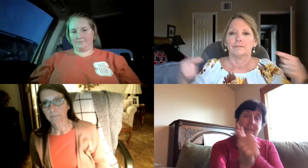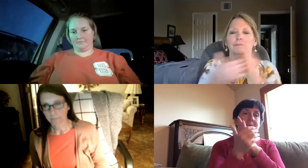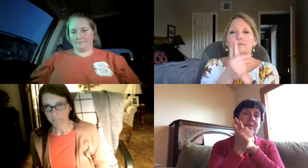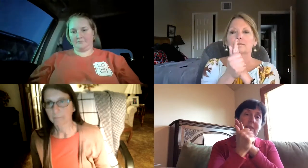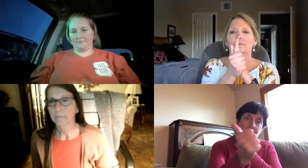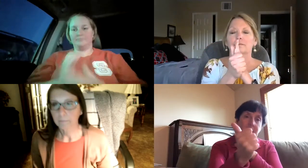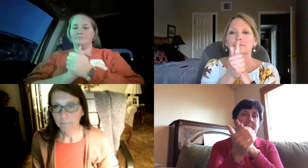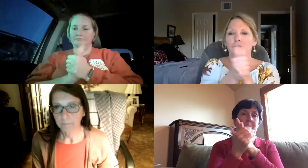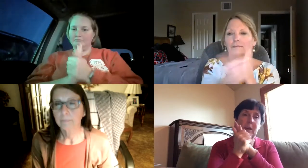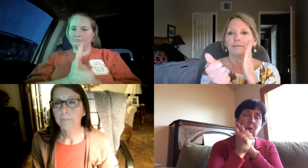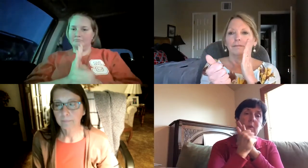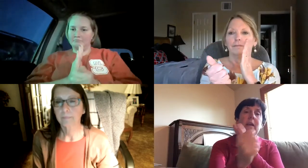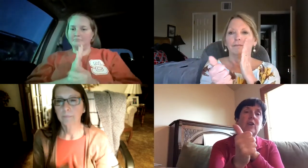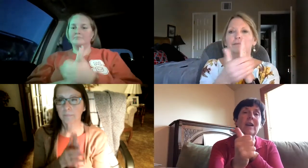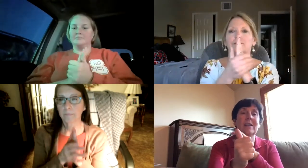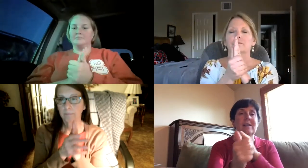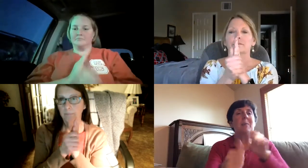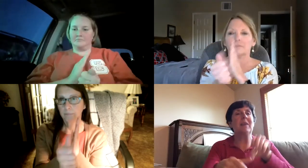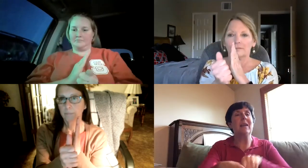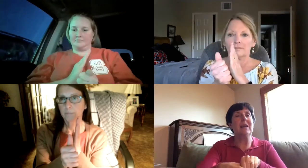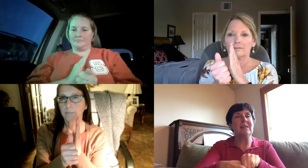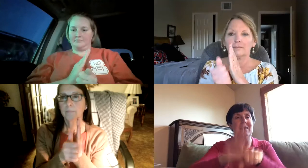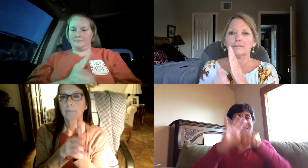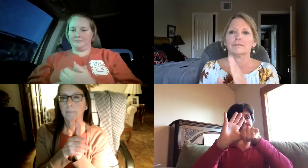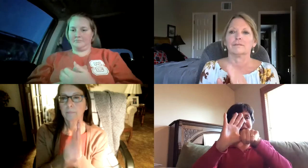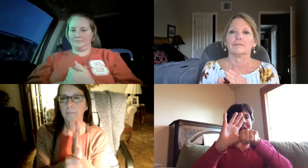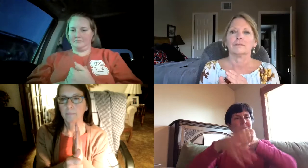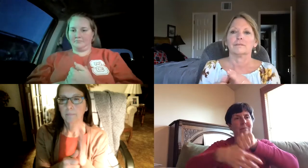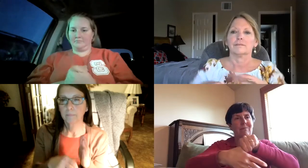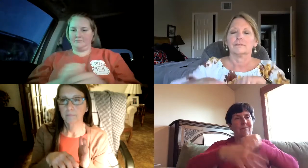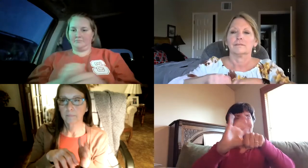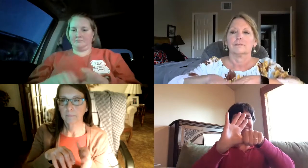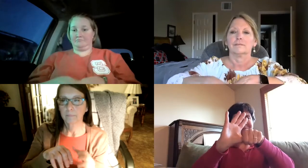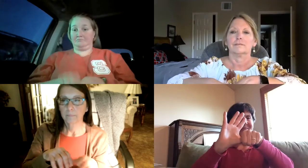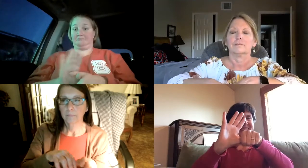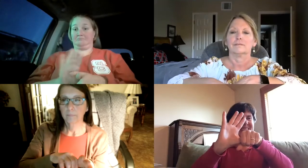really skilled at something or really good at something is this sign.